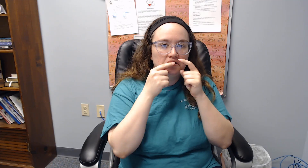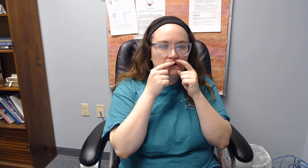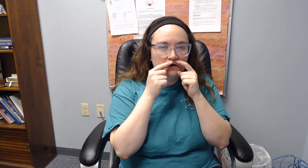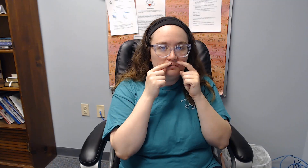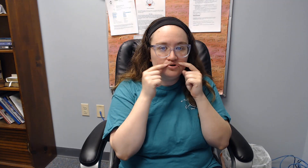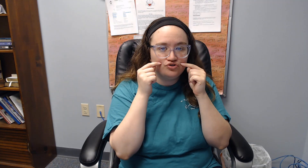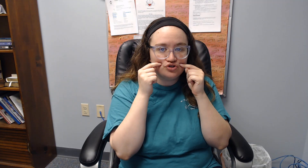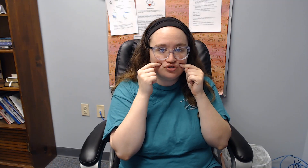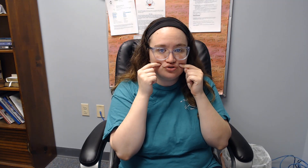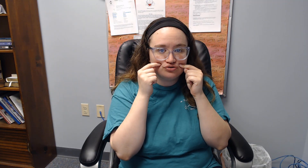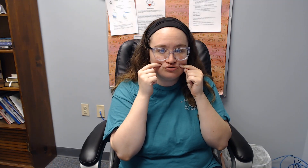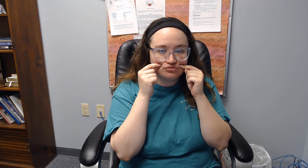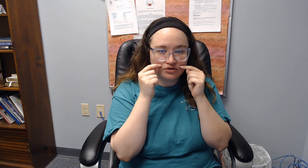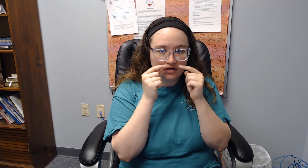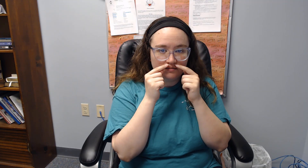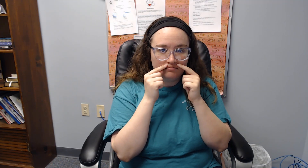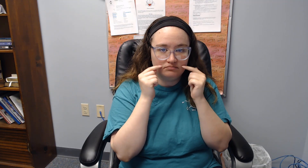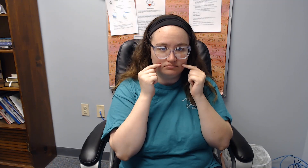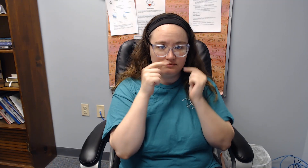A mustache.